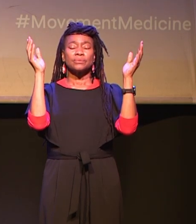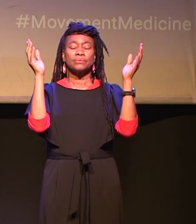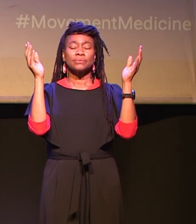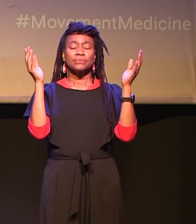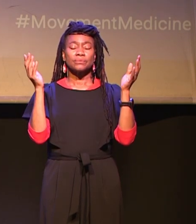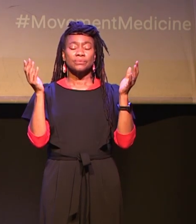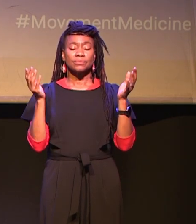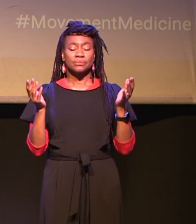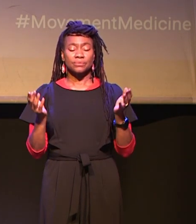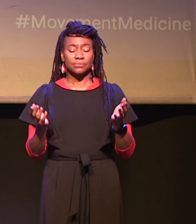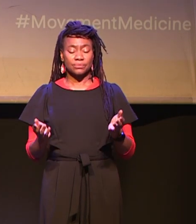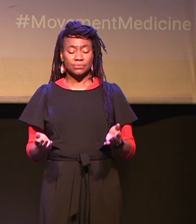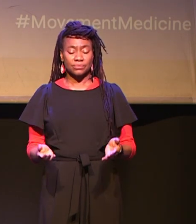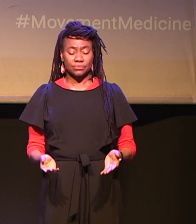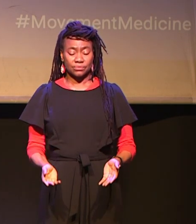the sky?